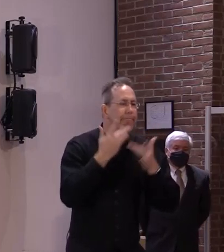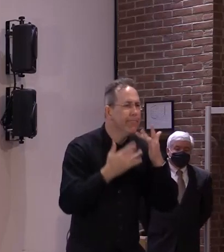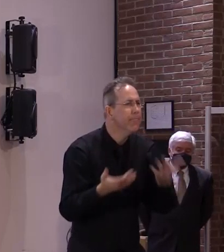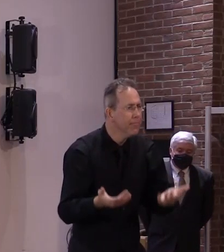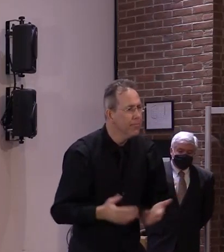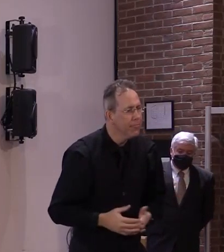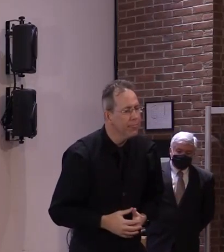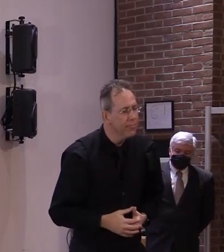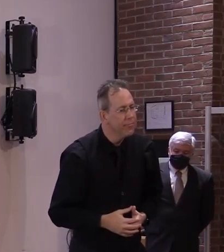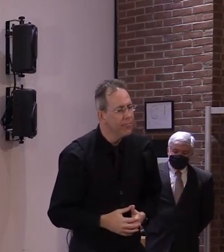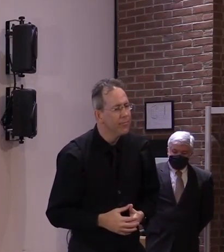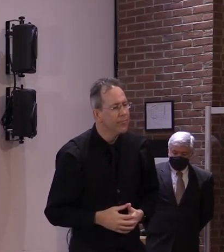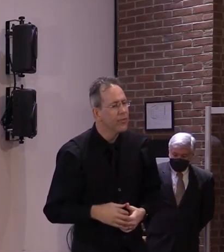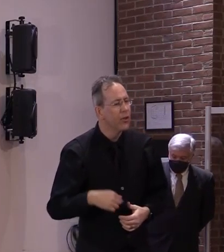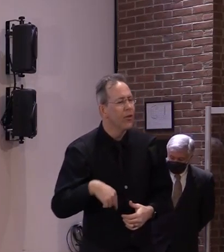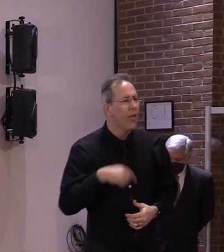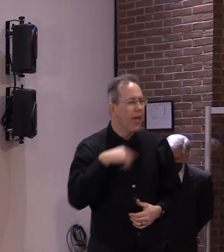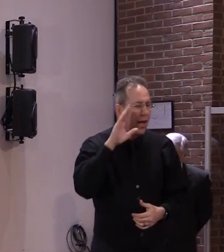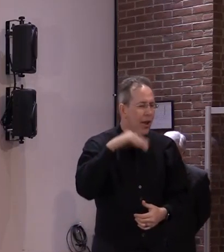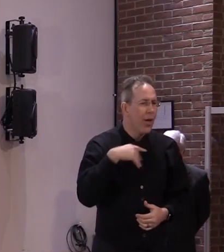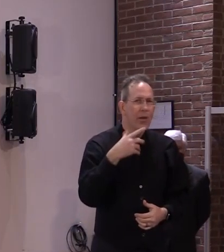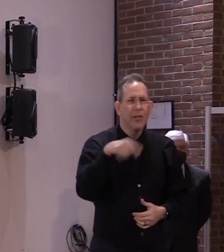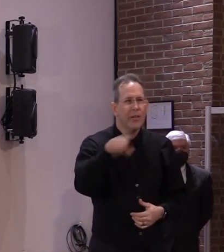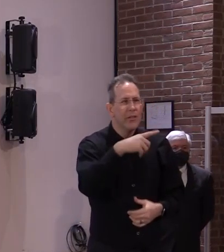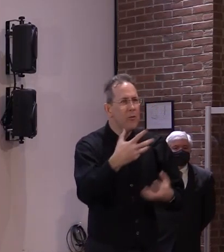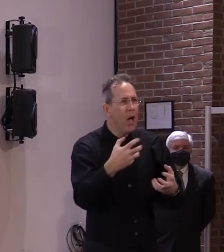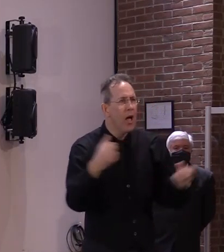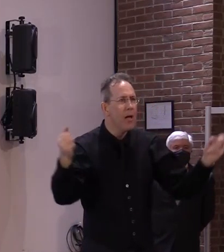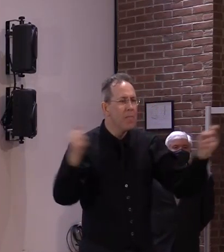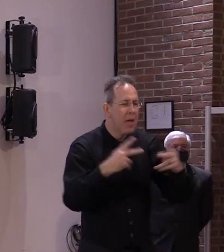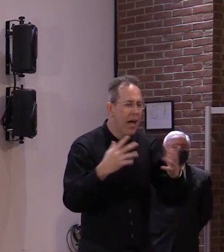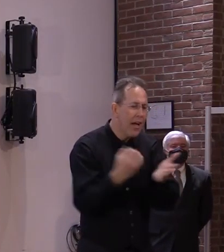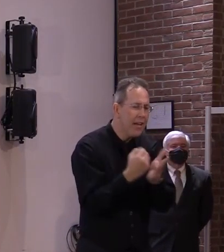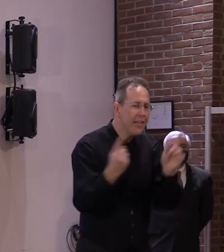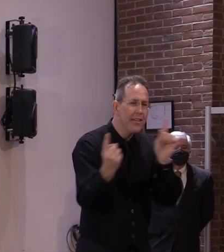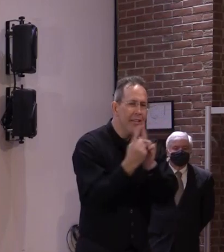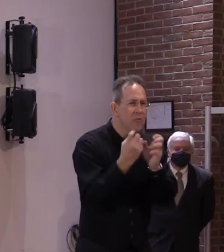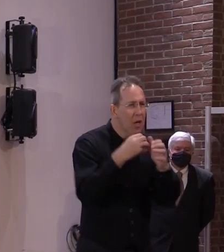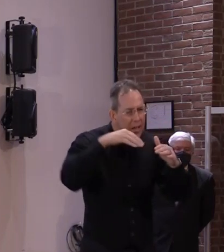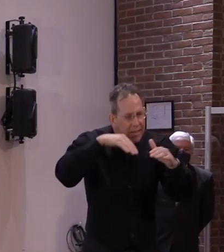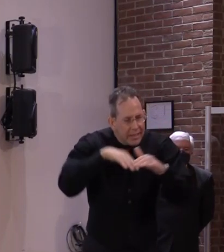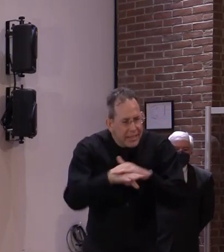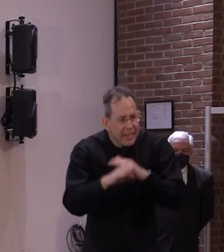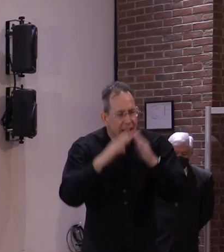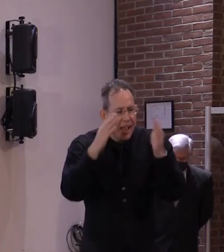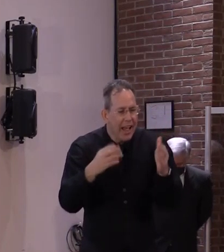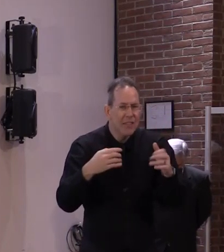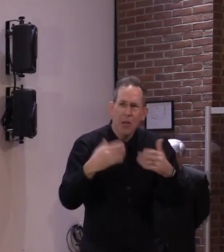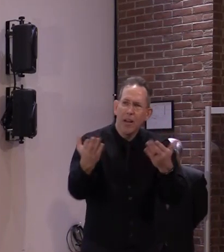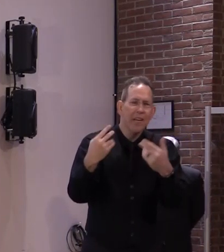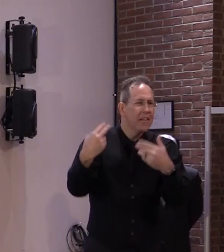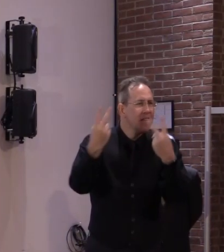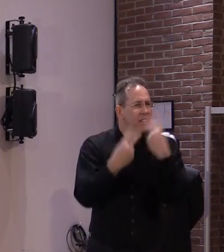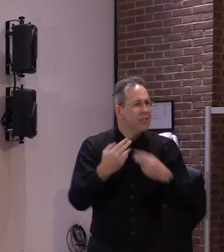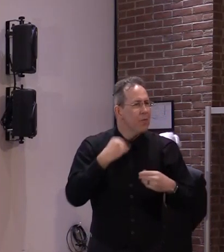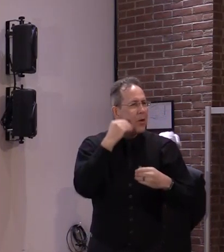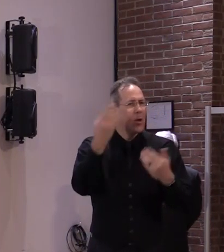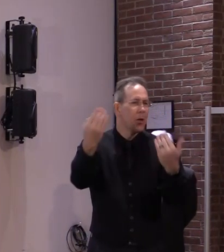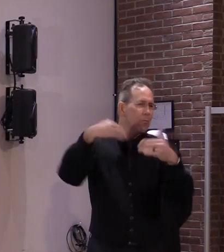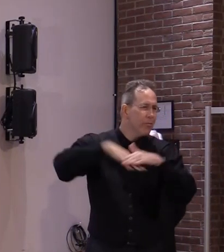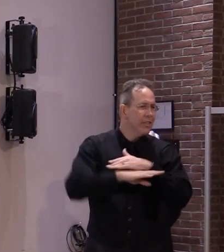hug. And what about gatherings and gathering size? Starting out small with trusted households and